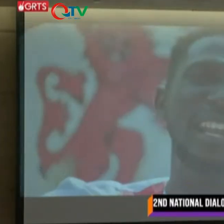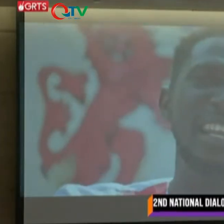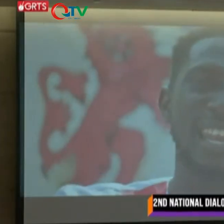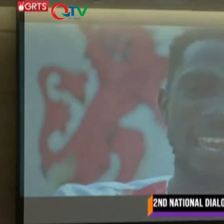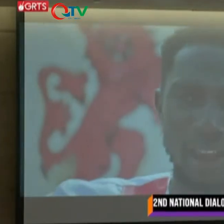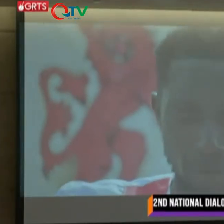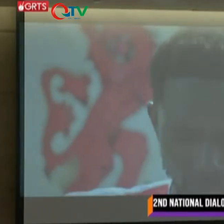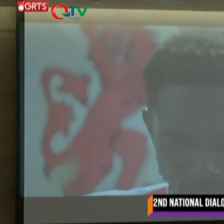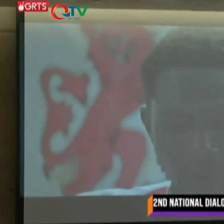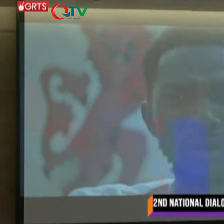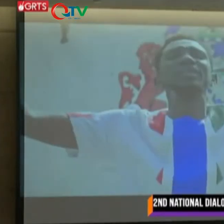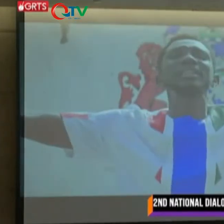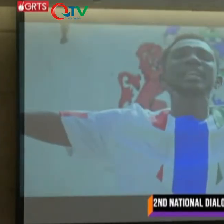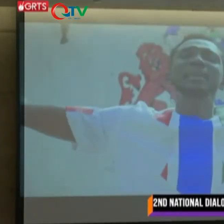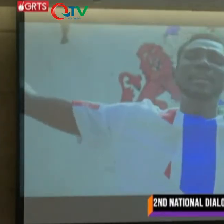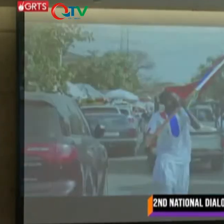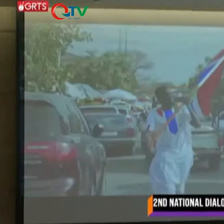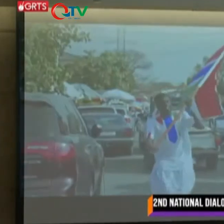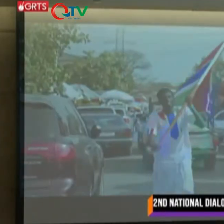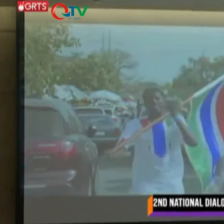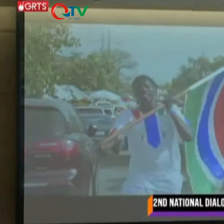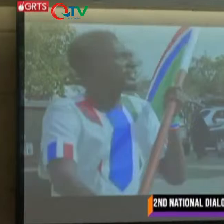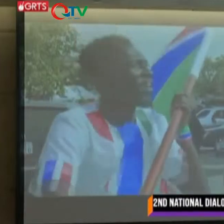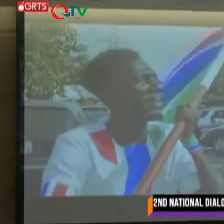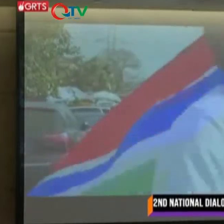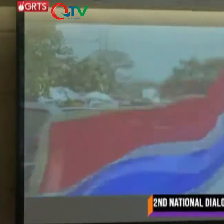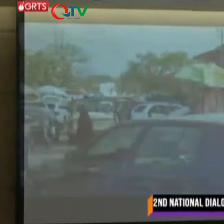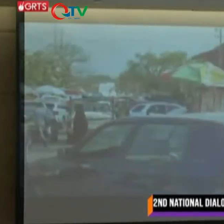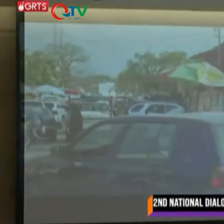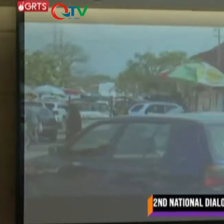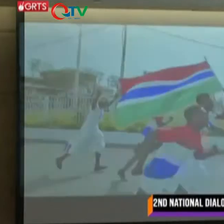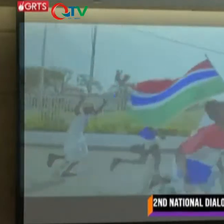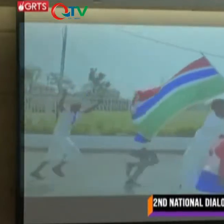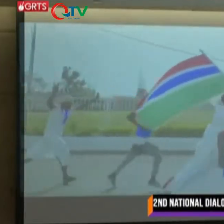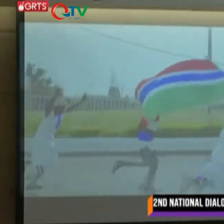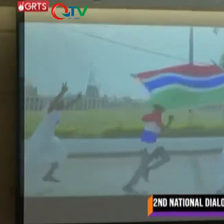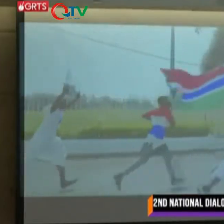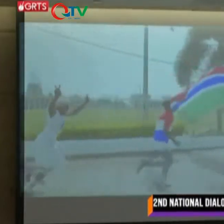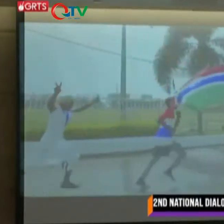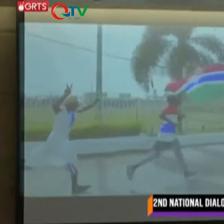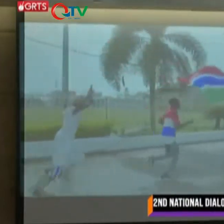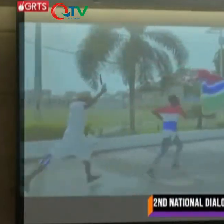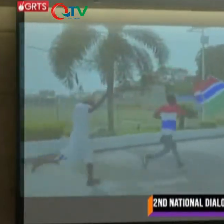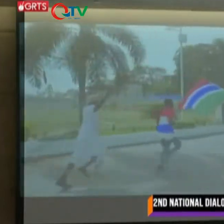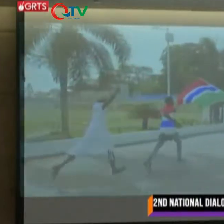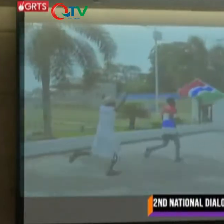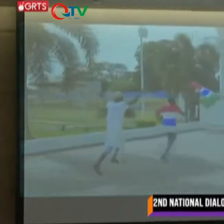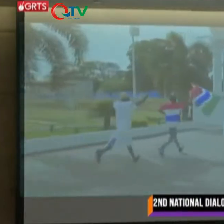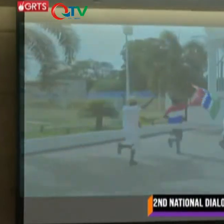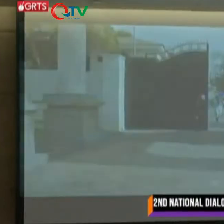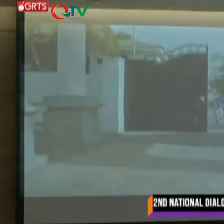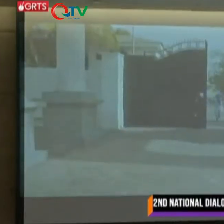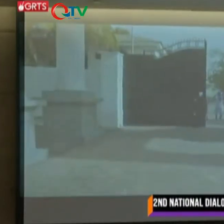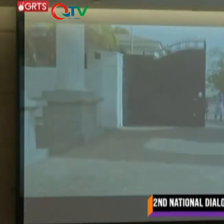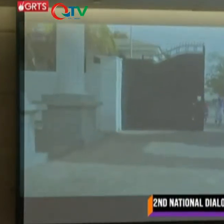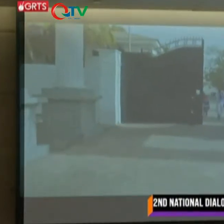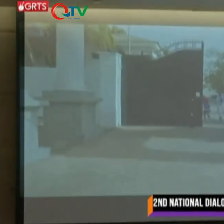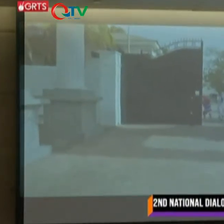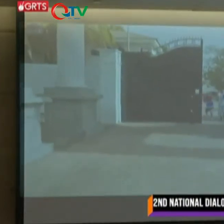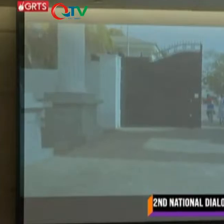on and ligi. Posuaho ni Dibigi. Fuck me, you did. Fuck me, Ben, no.